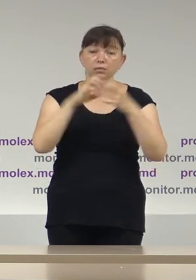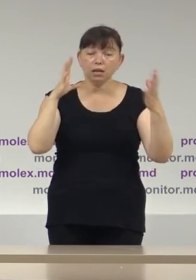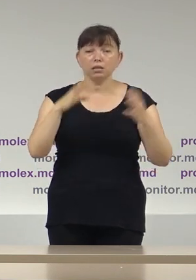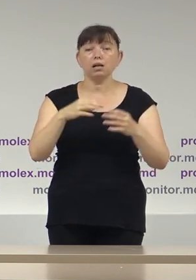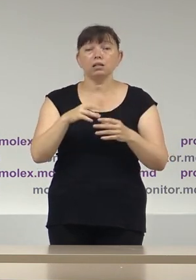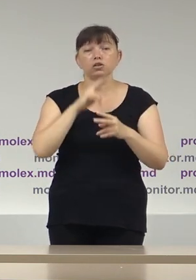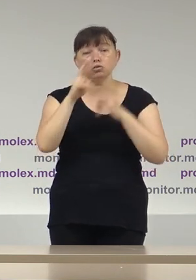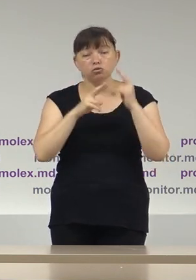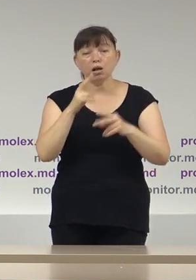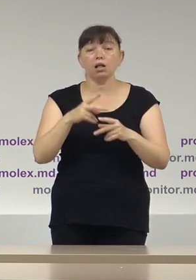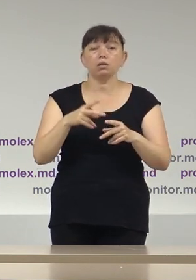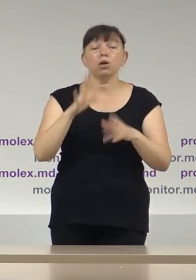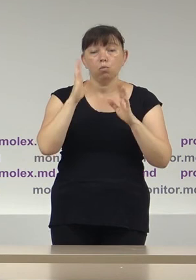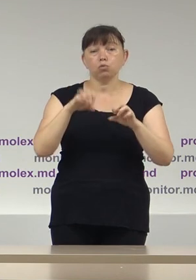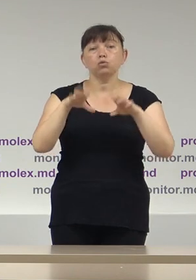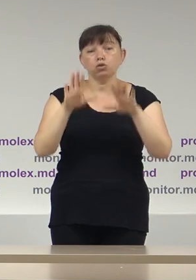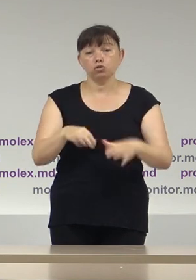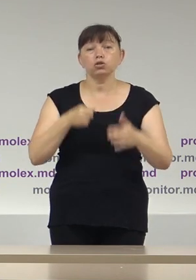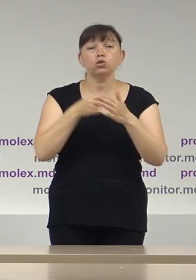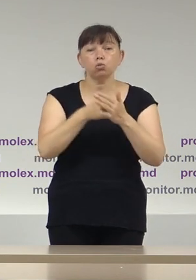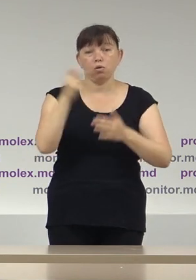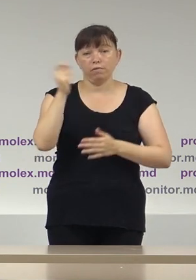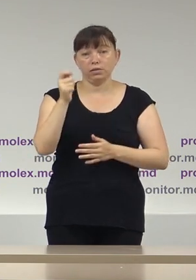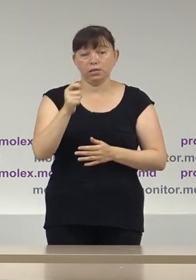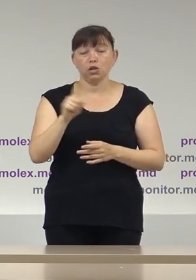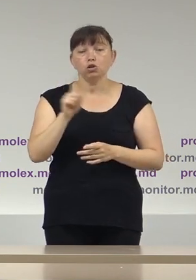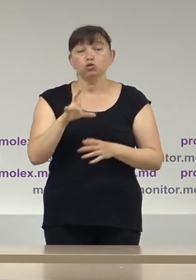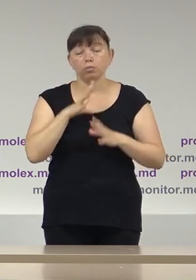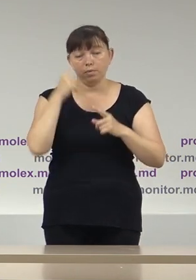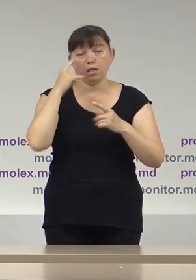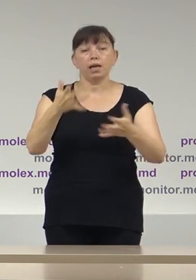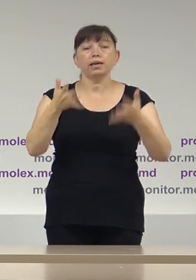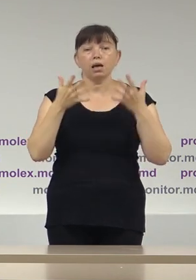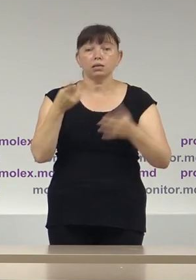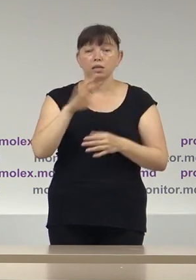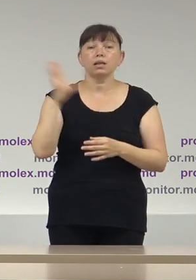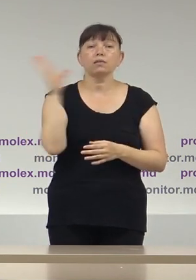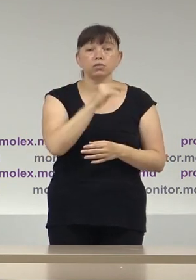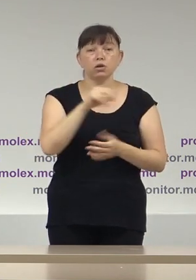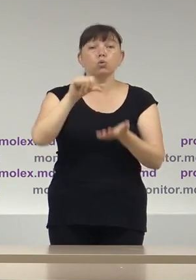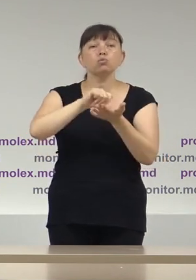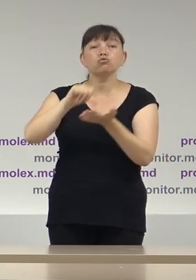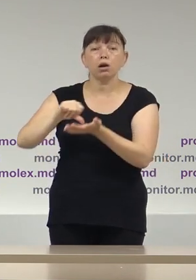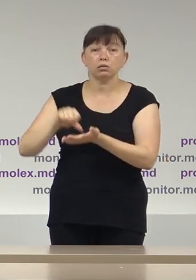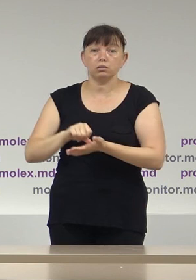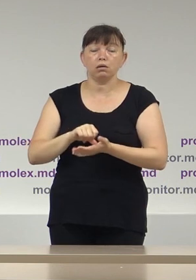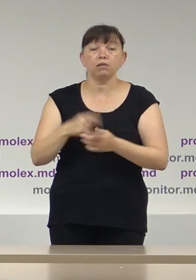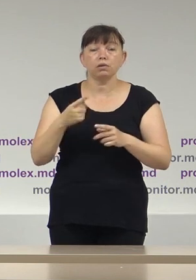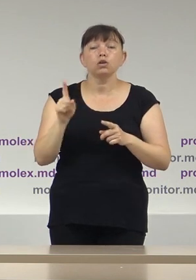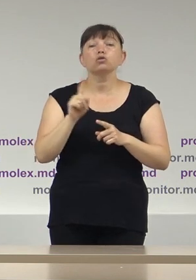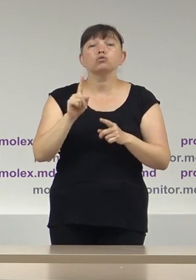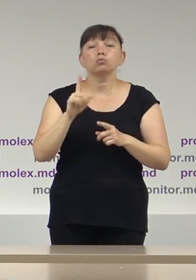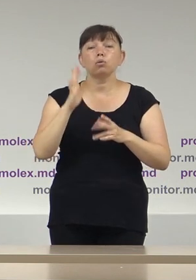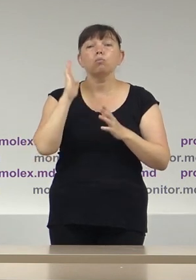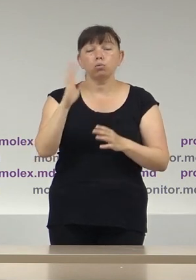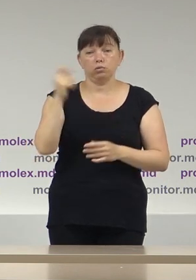vote, and all litigations, including the legal ones, will be solved before Sunday, so that we have clarity for